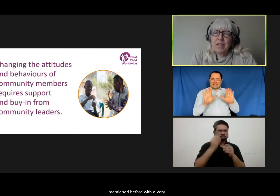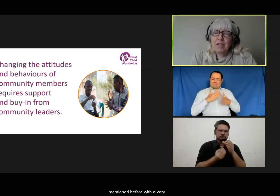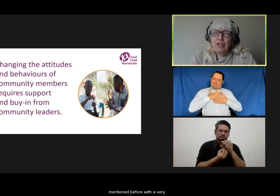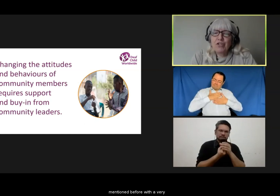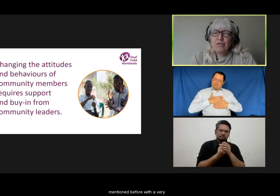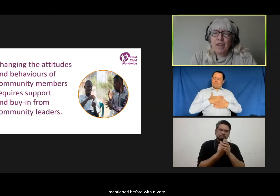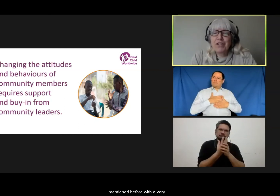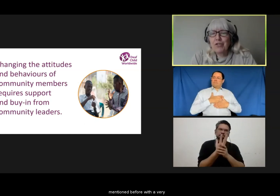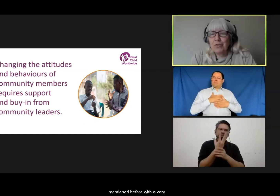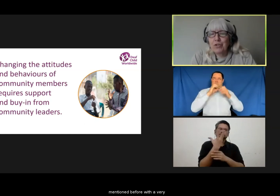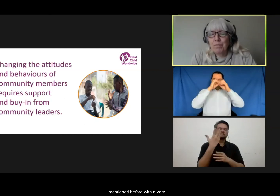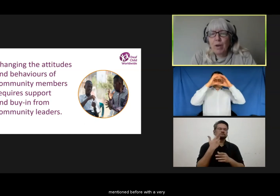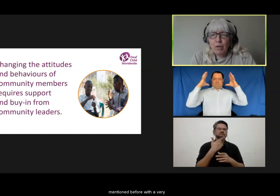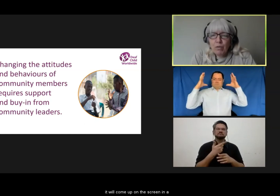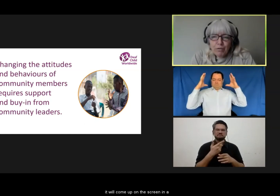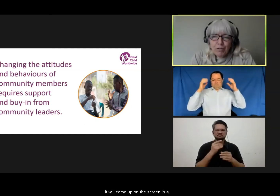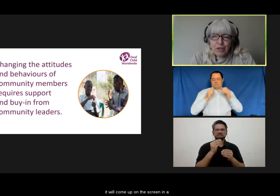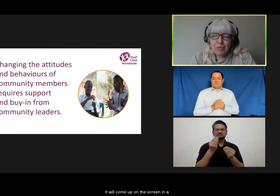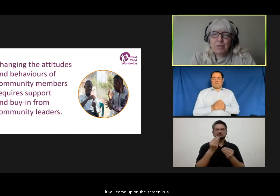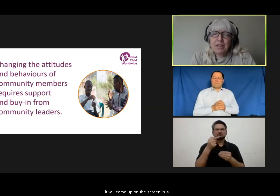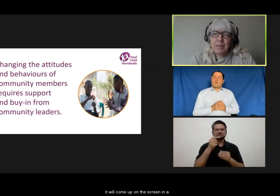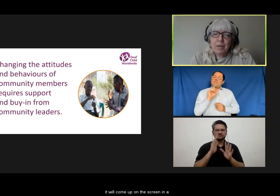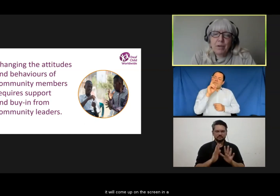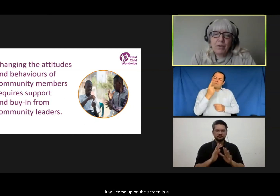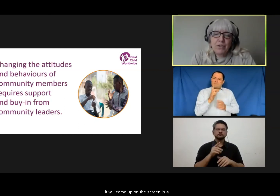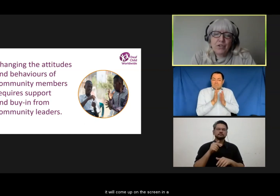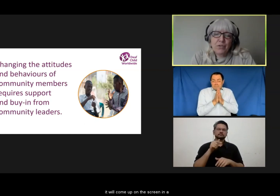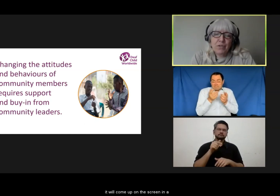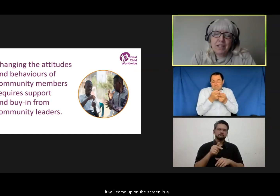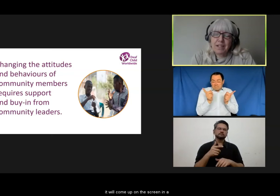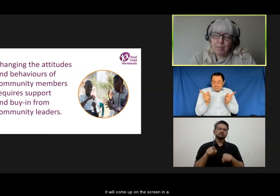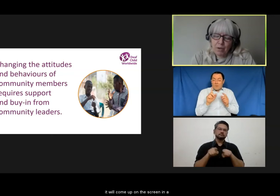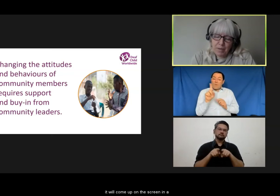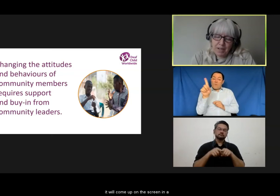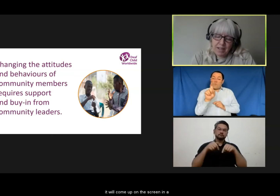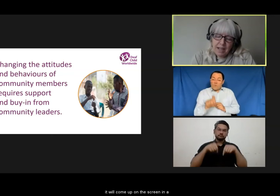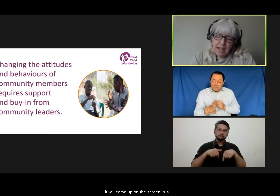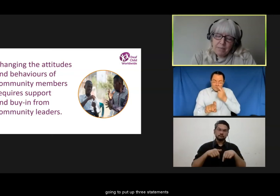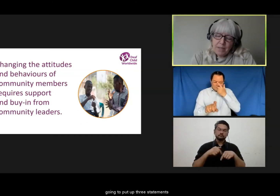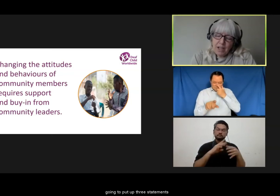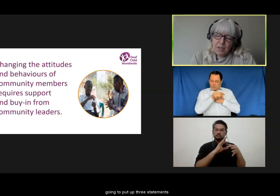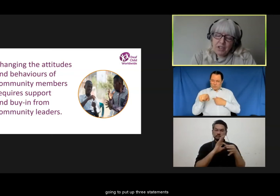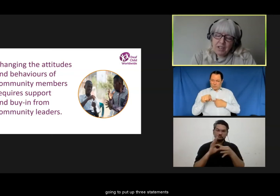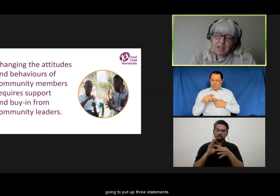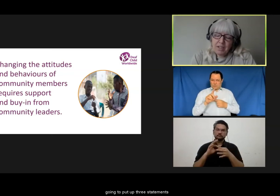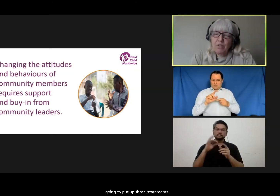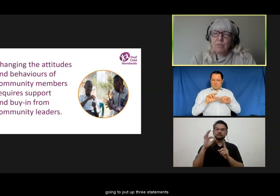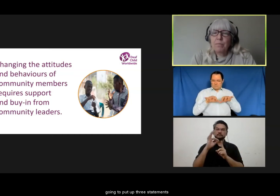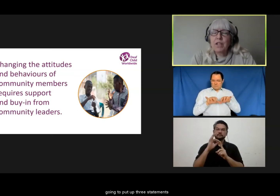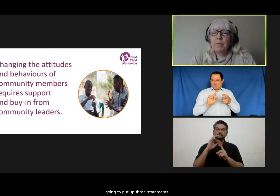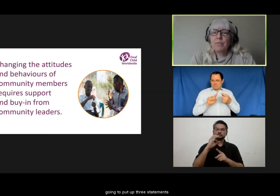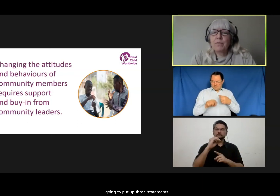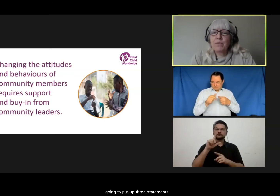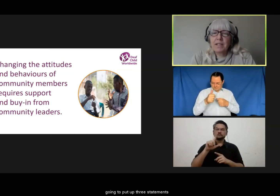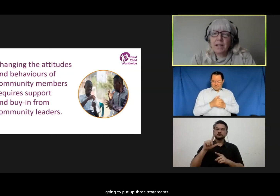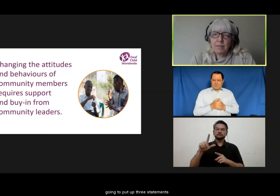with a very short poll for you. It will come up on the screen in a moment. And we're just going to